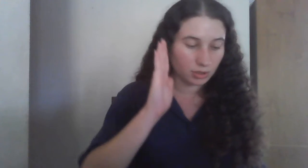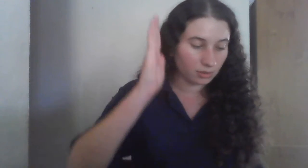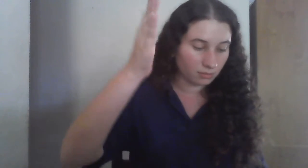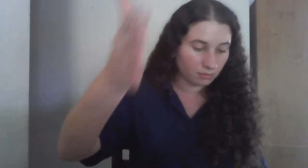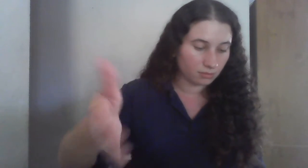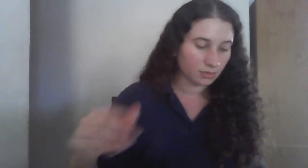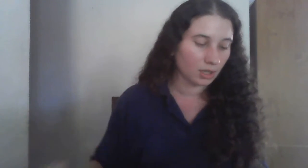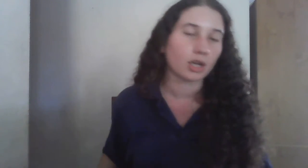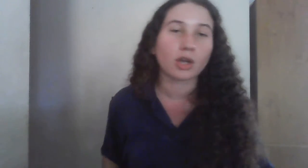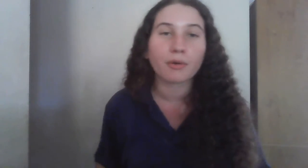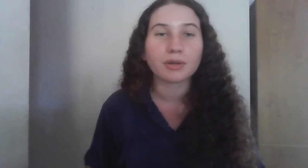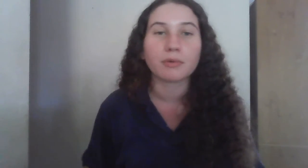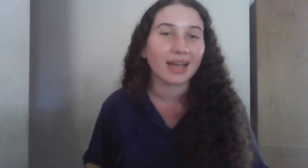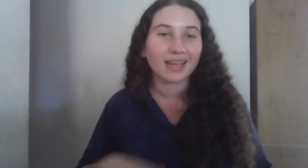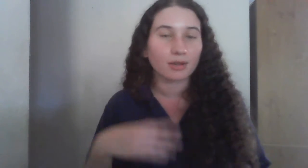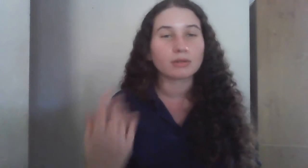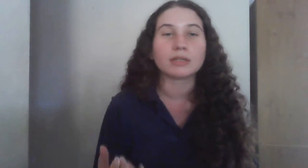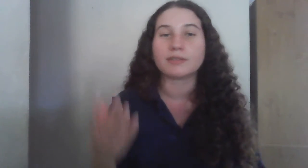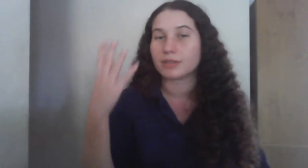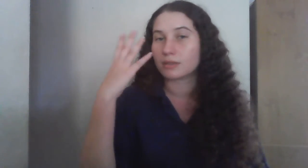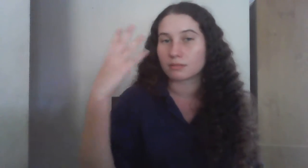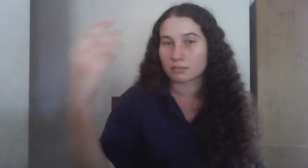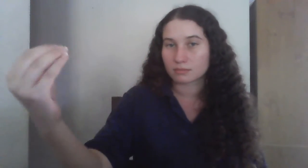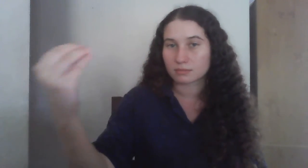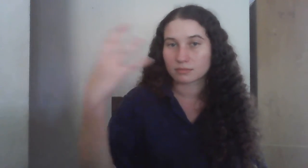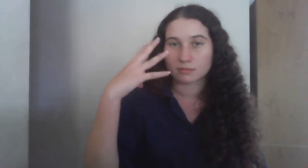Future, going away or leaving.